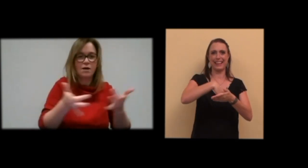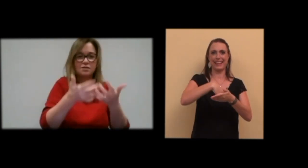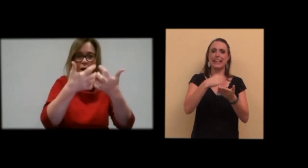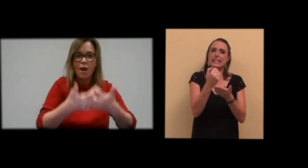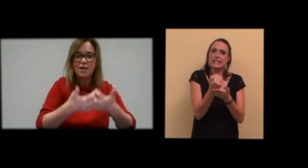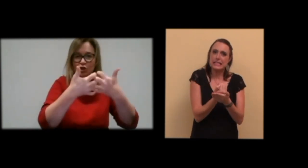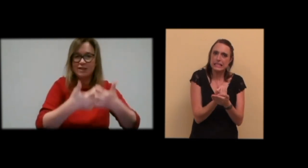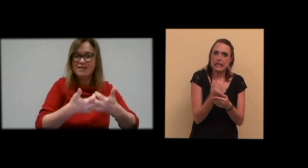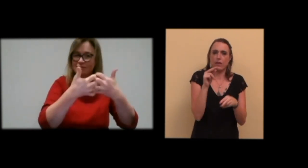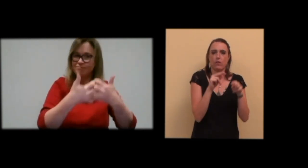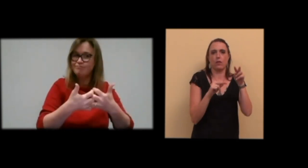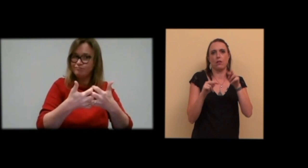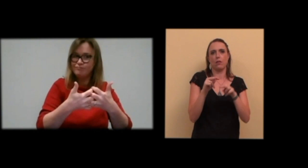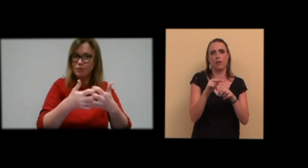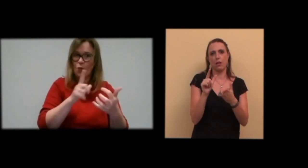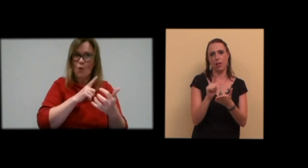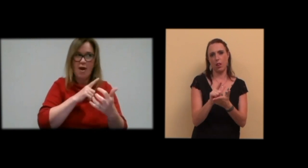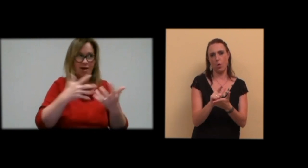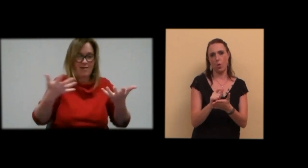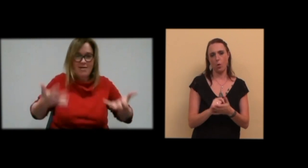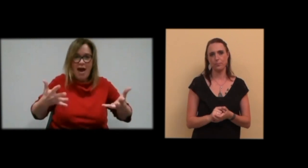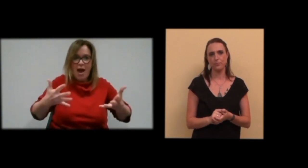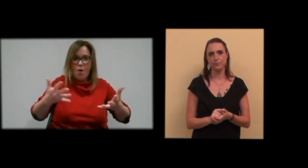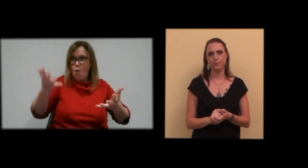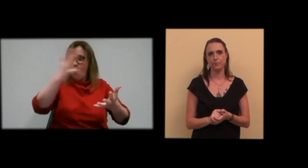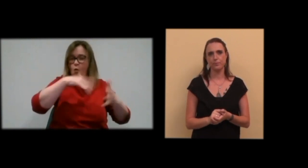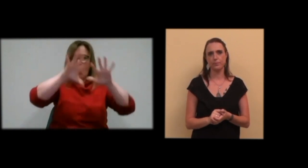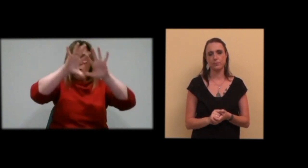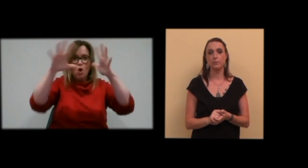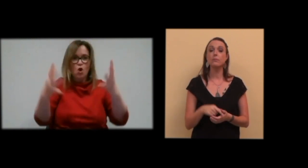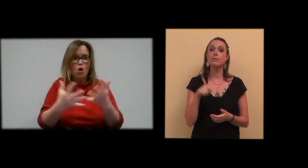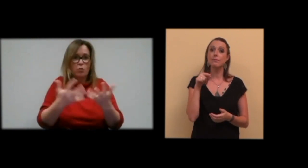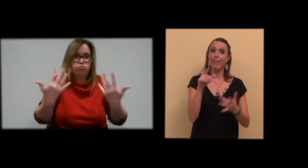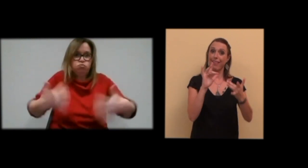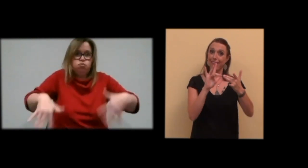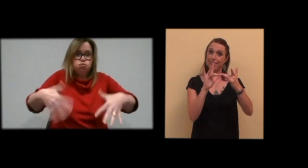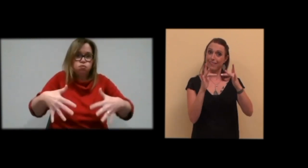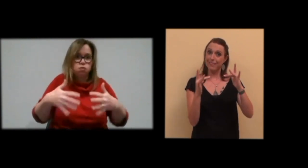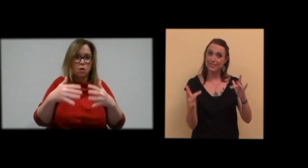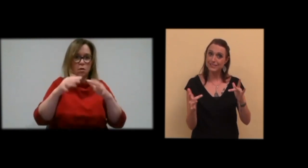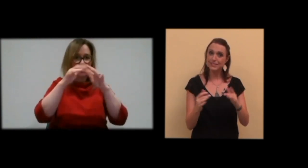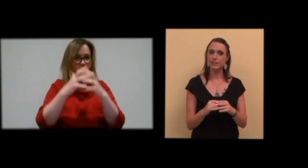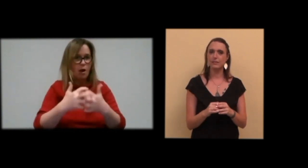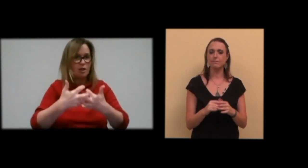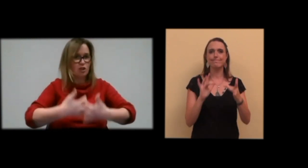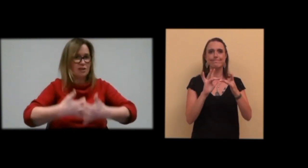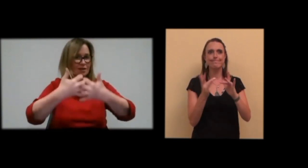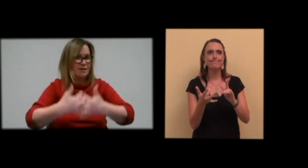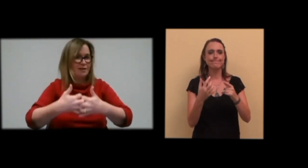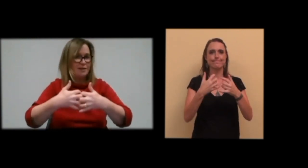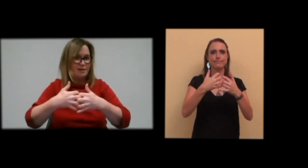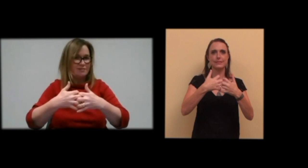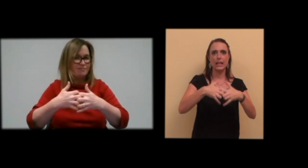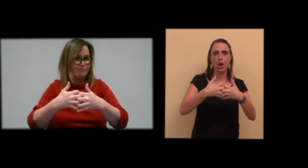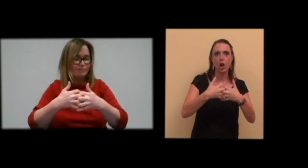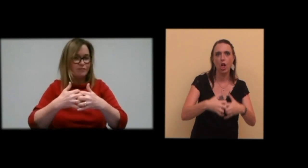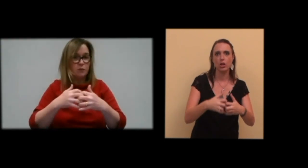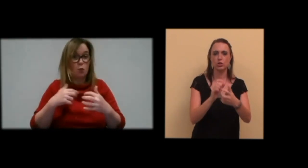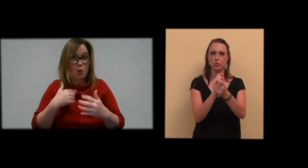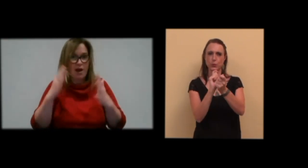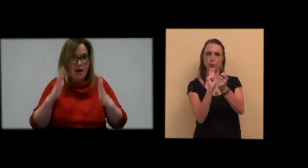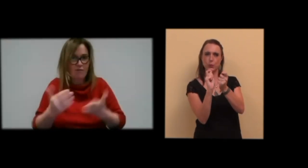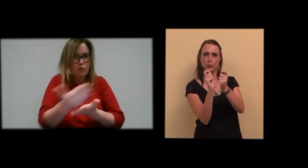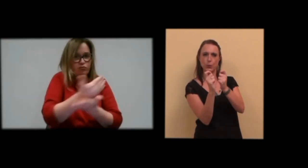these categories have been added to the safeguarding law. And obviously the internet and how